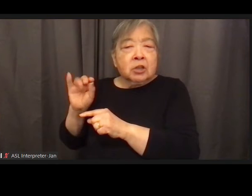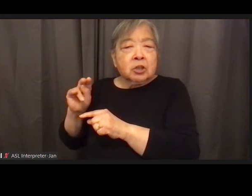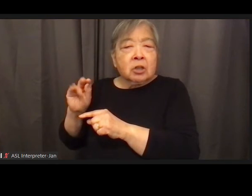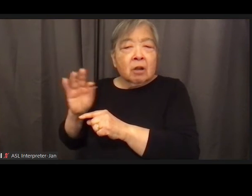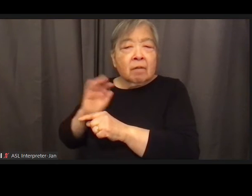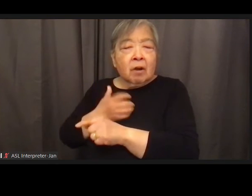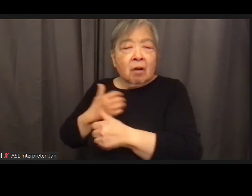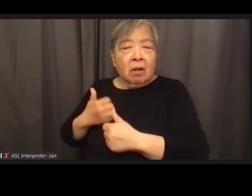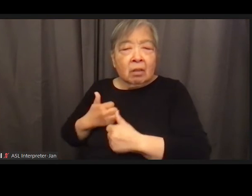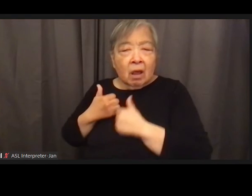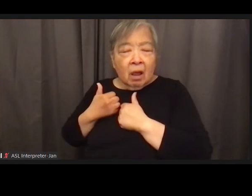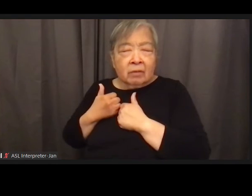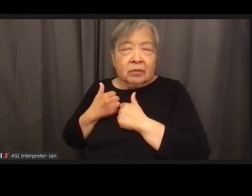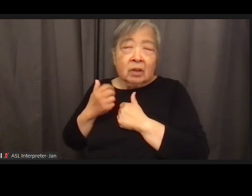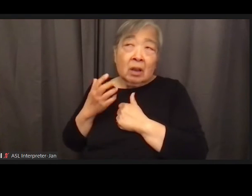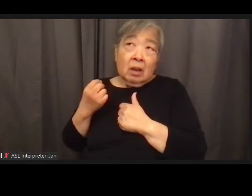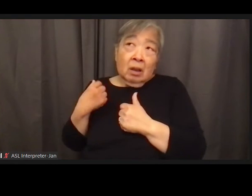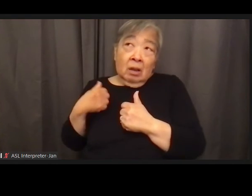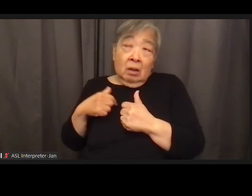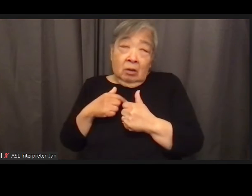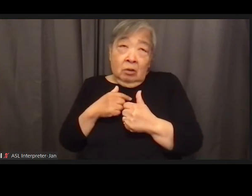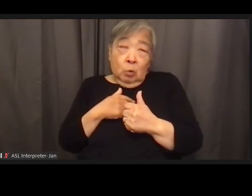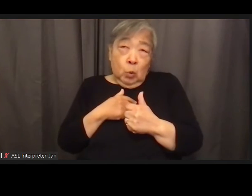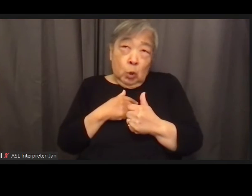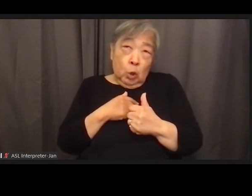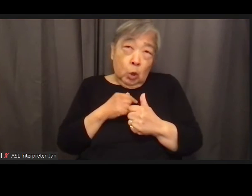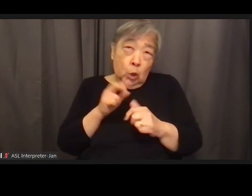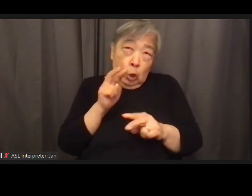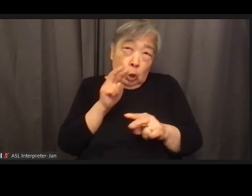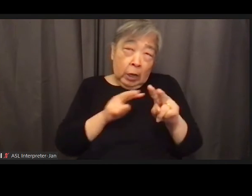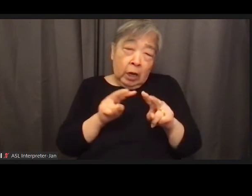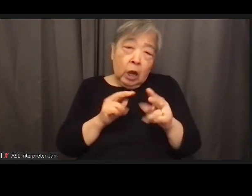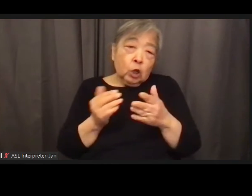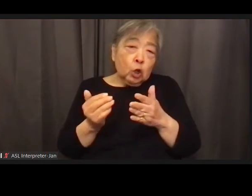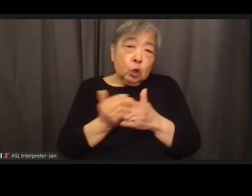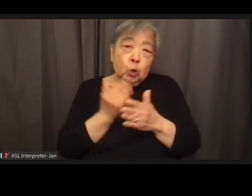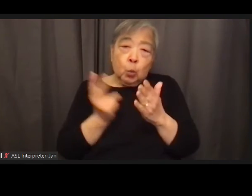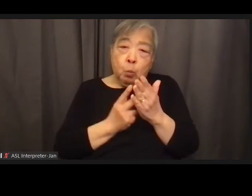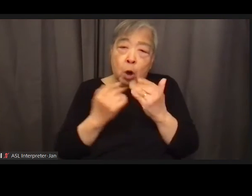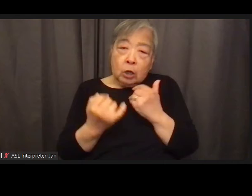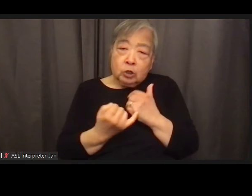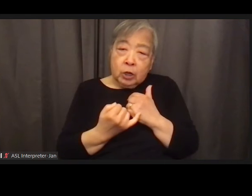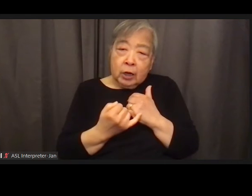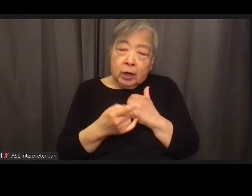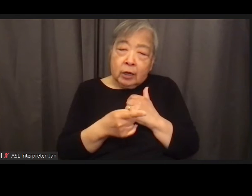new venture that is an ethnographic